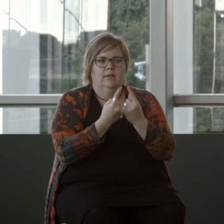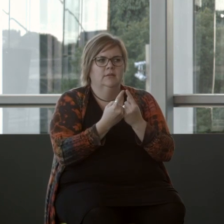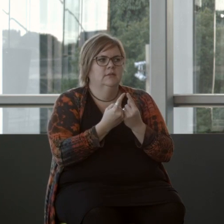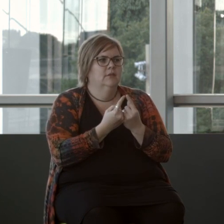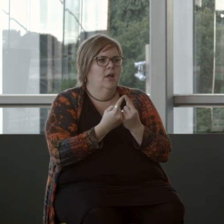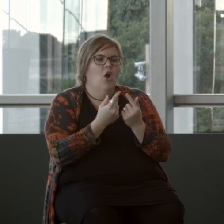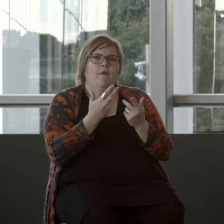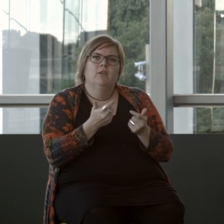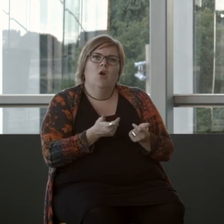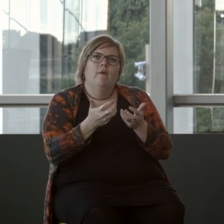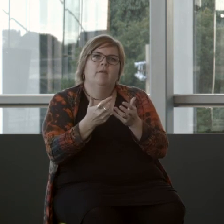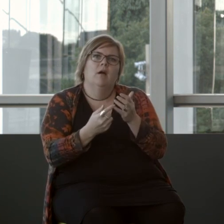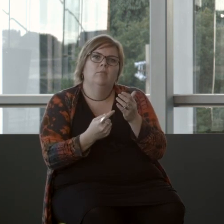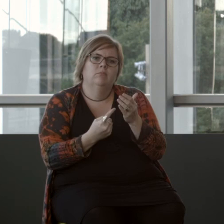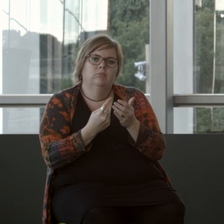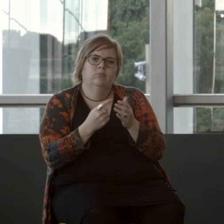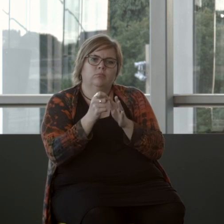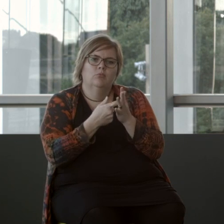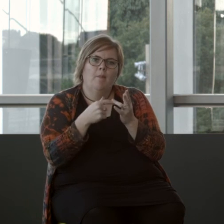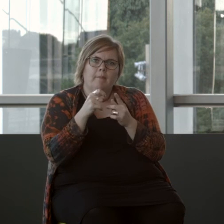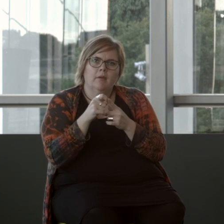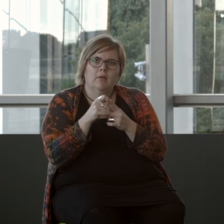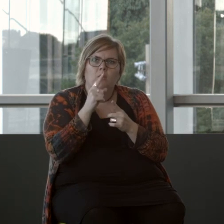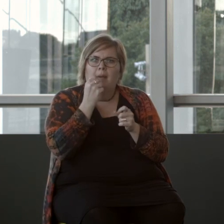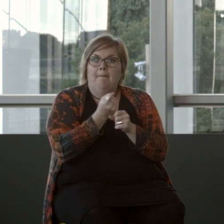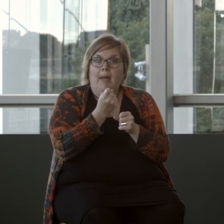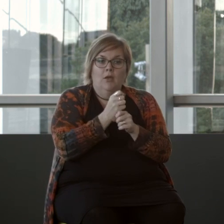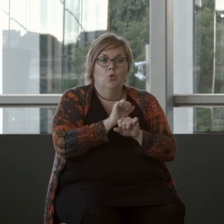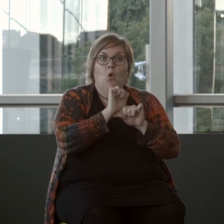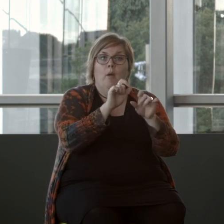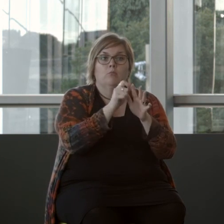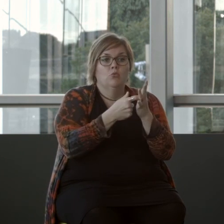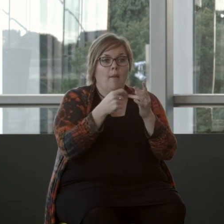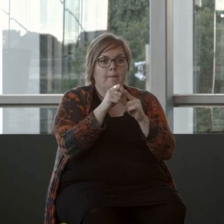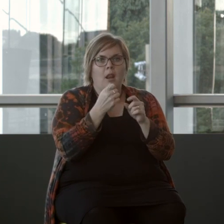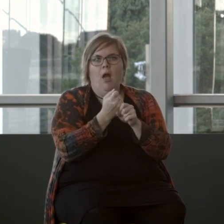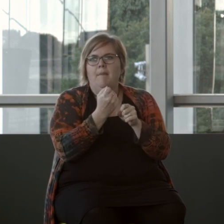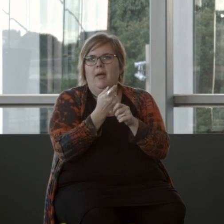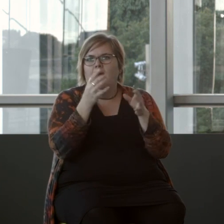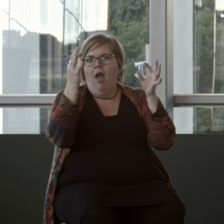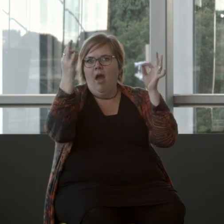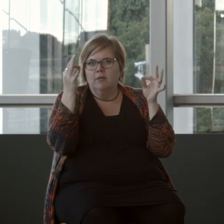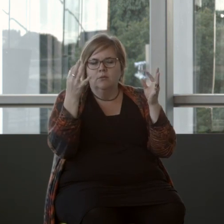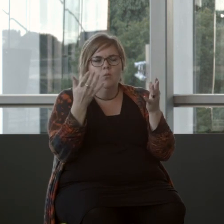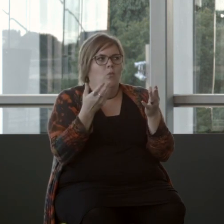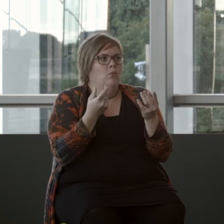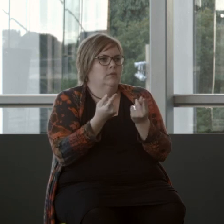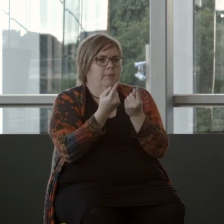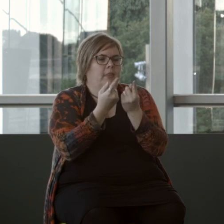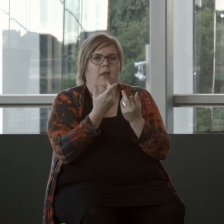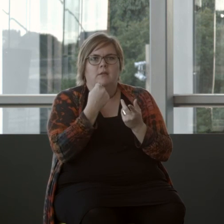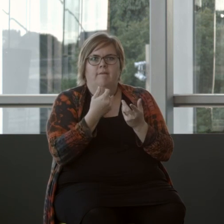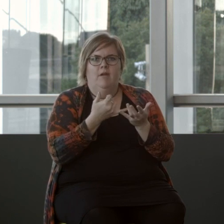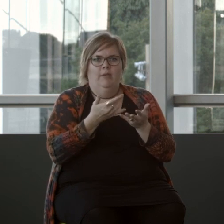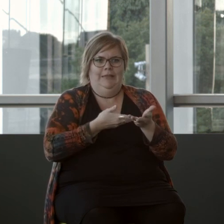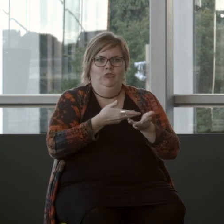offer props or the opportunity to make your own props, people will make hats or costumes and then they'll dive on in. So it's quite interactive. And